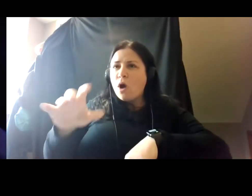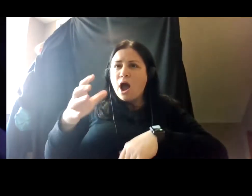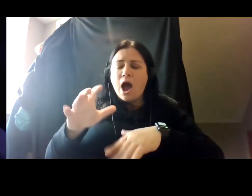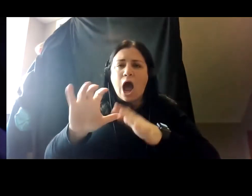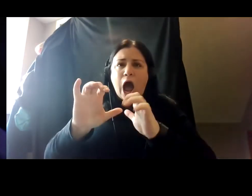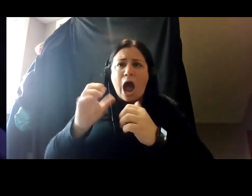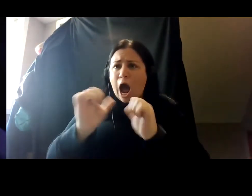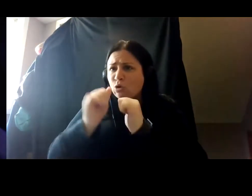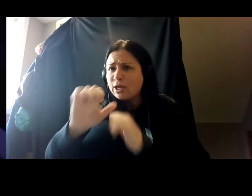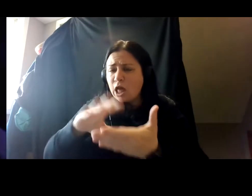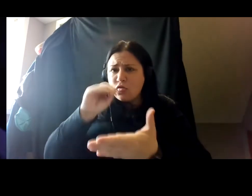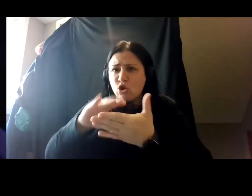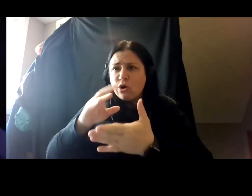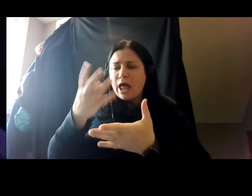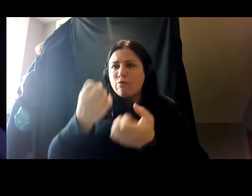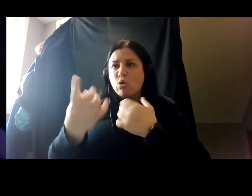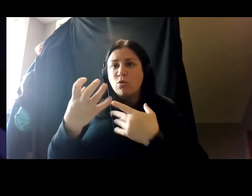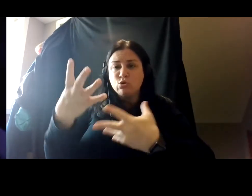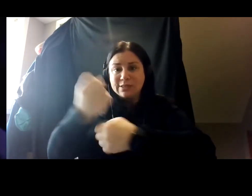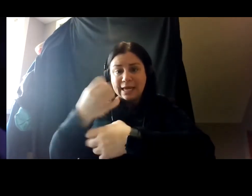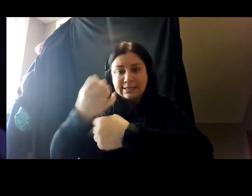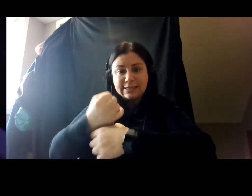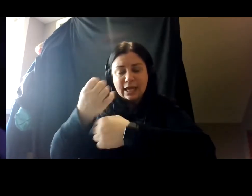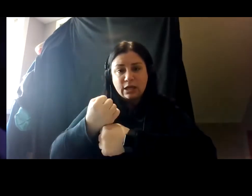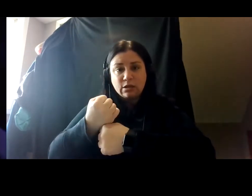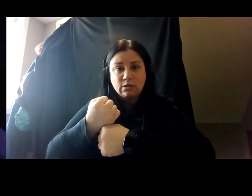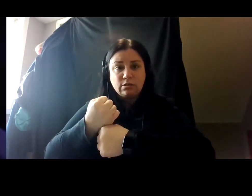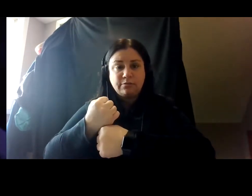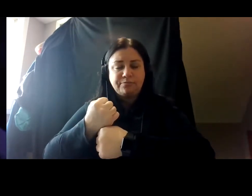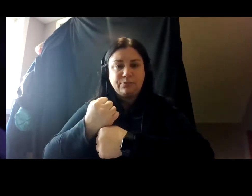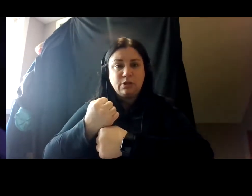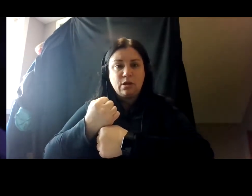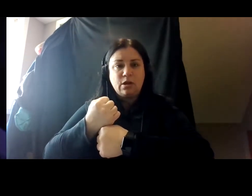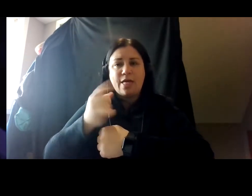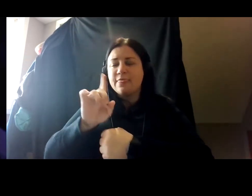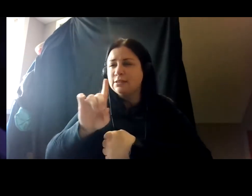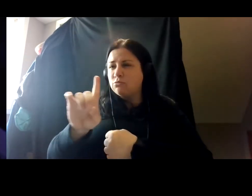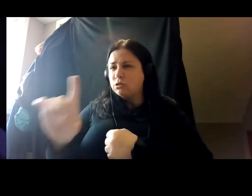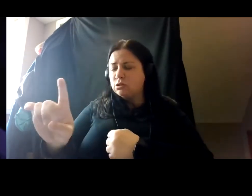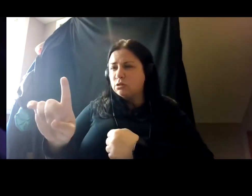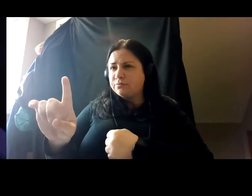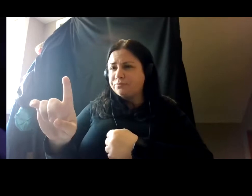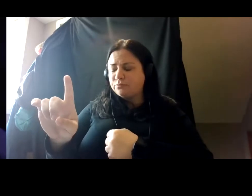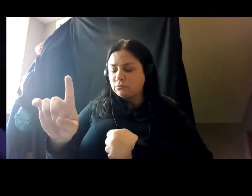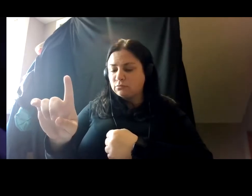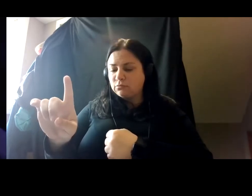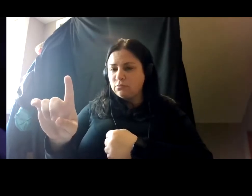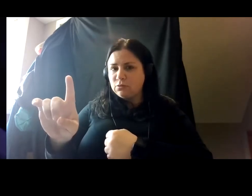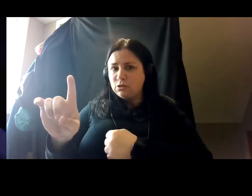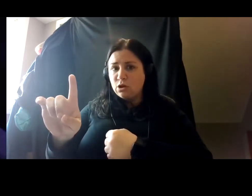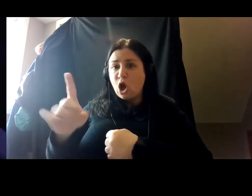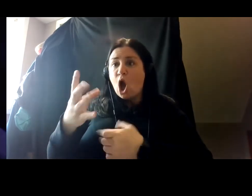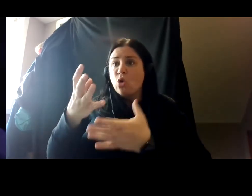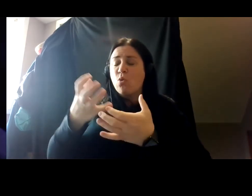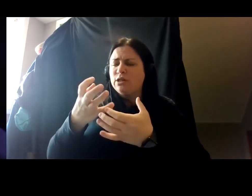you? And they're always trying to take. And the one thing I did to this person, and it was just genuinely what I